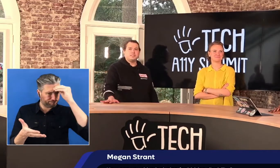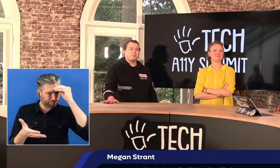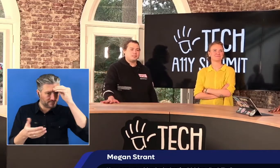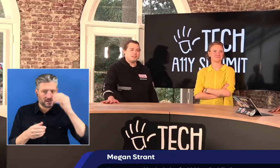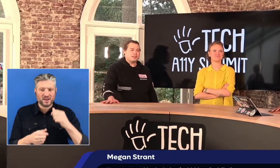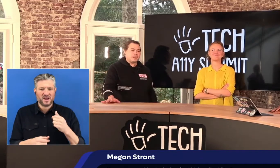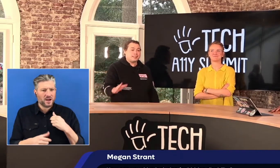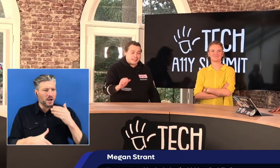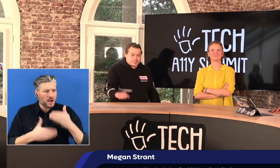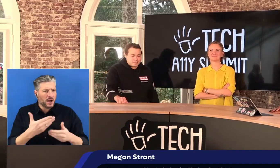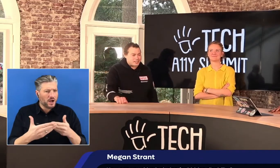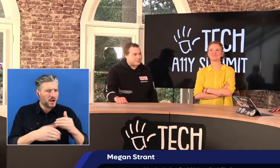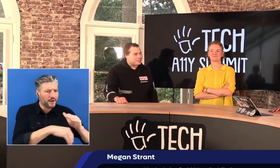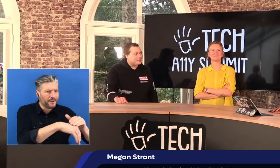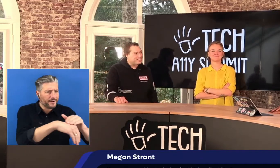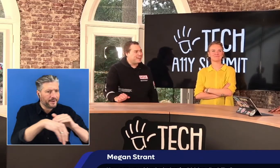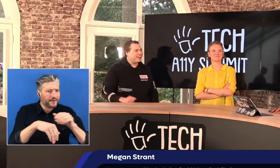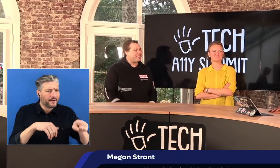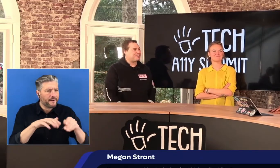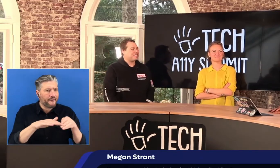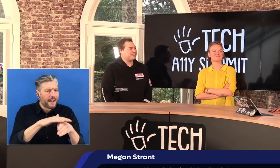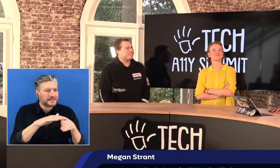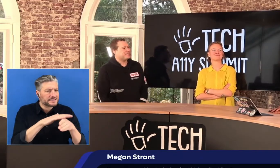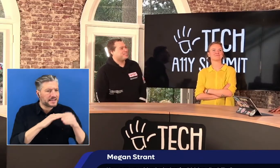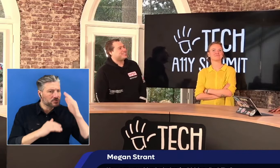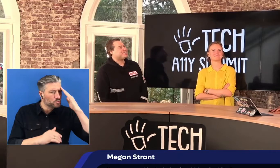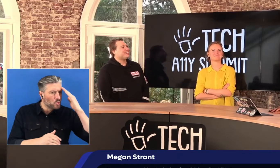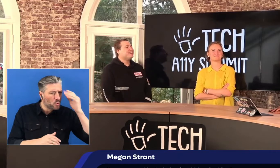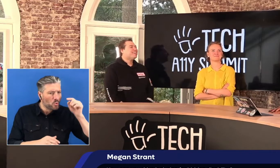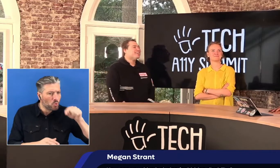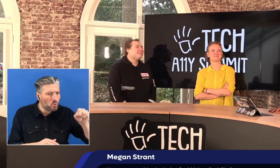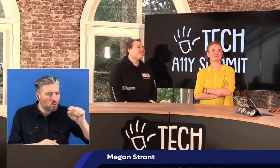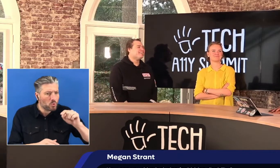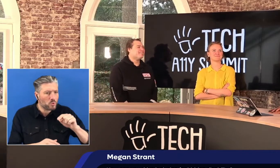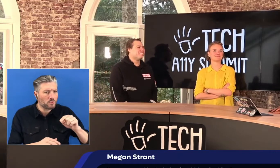and you see, but it is the way to go. Comic Sans MS.